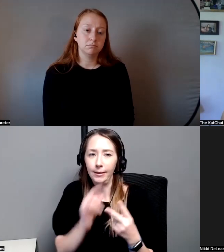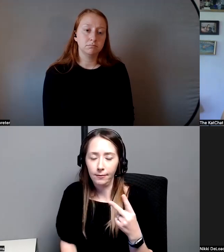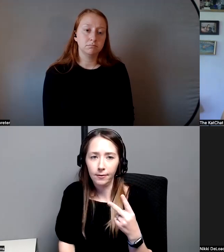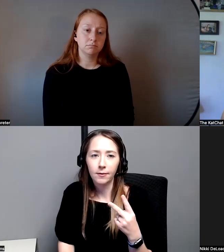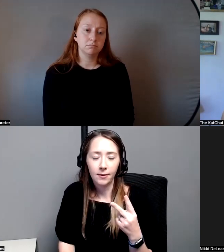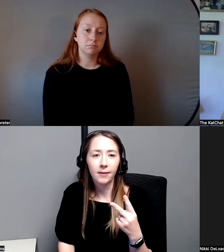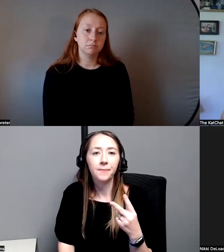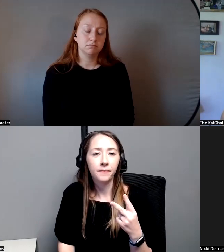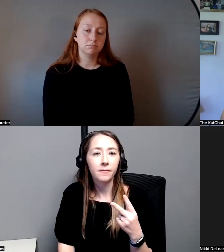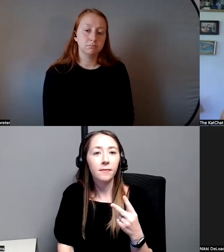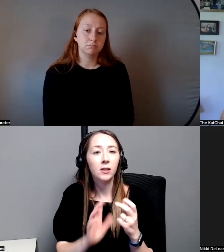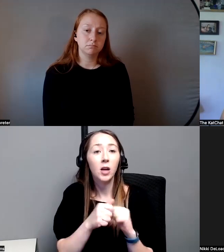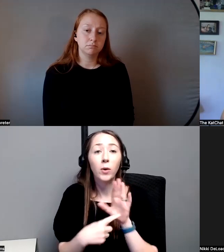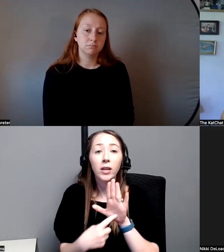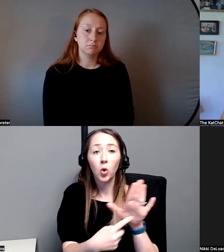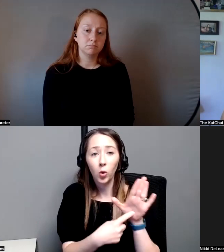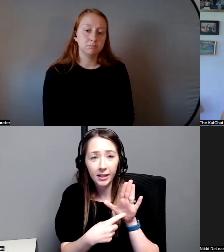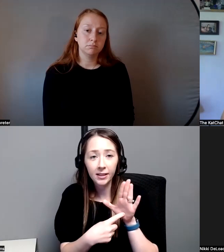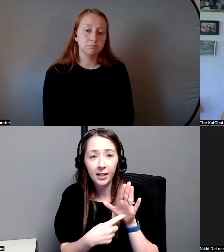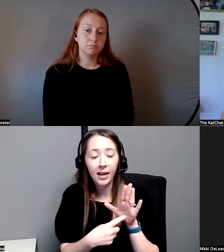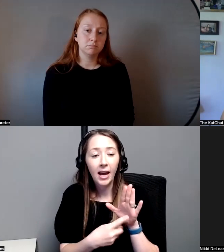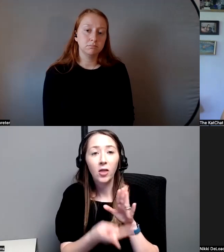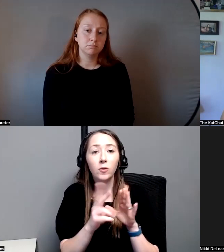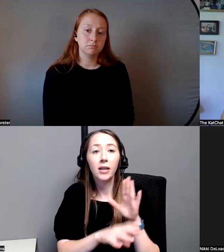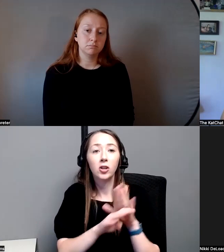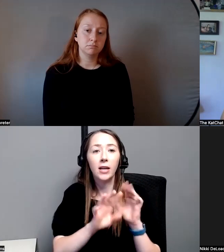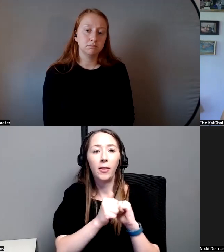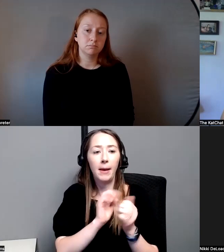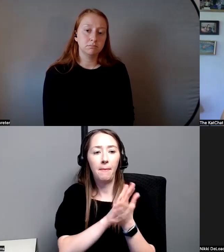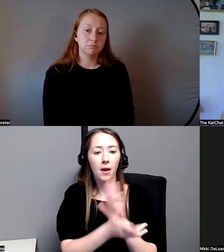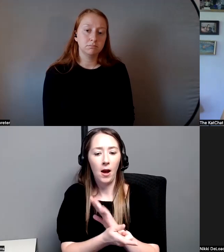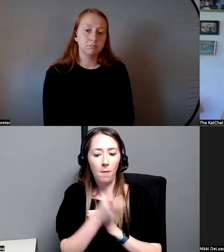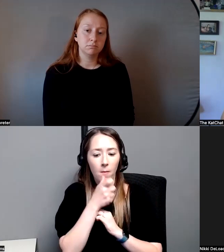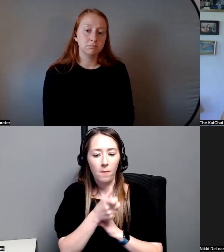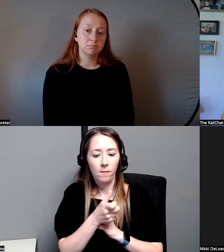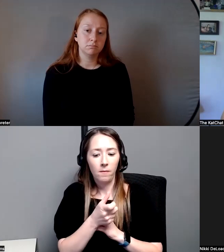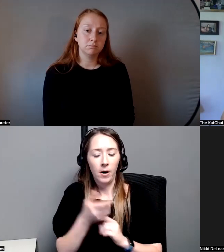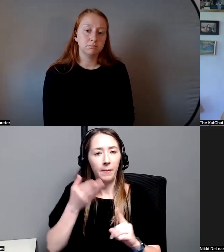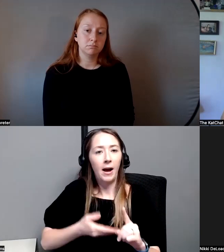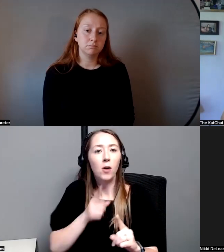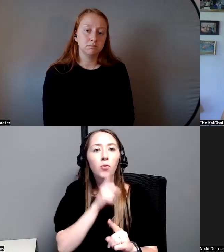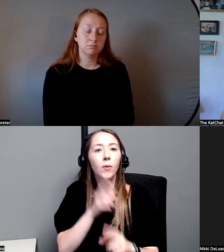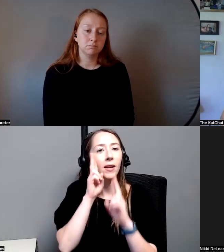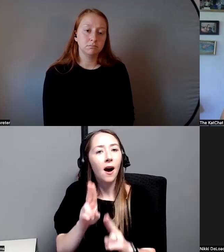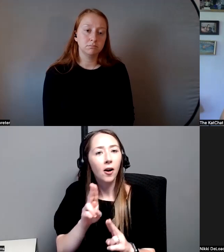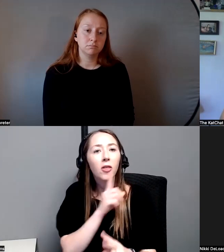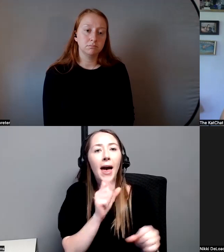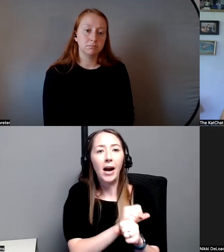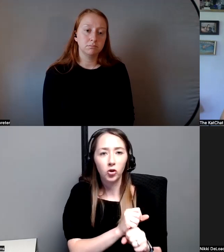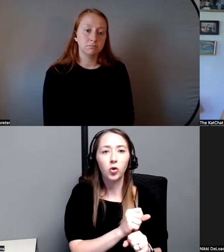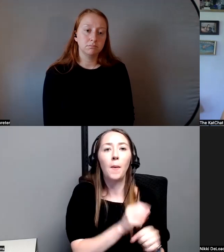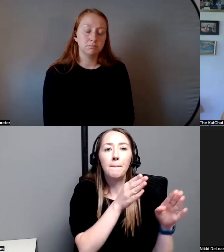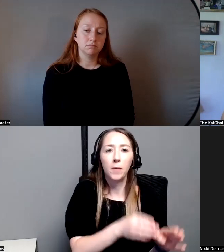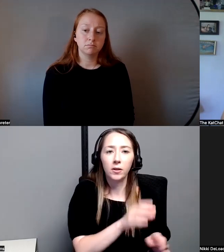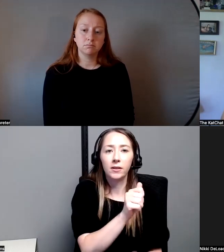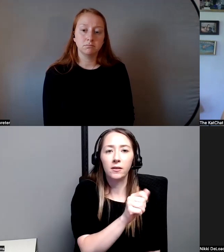we brought those characters to life, I really wanted to honor Alden, the real life